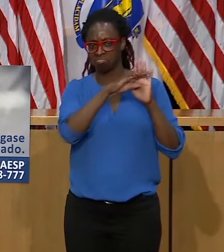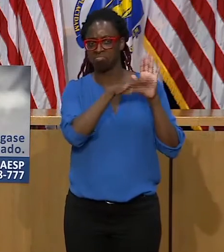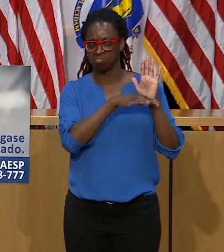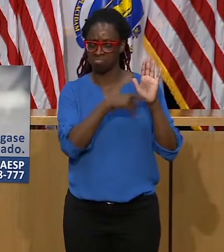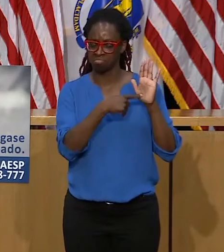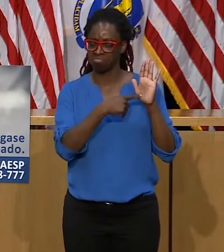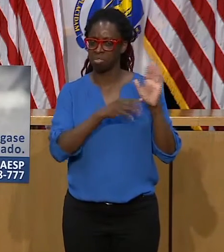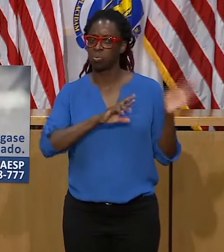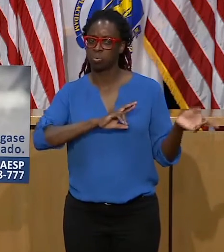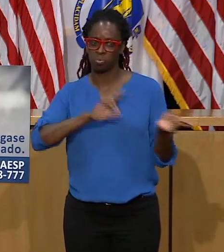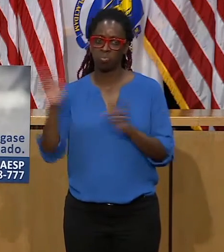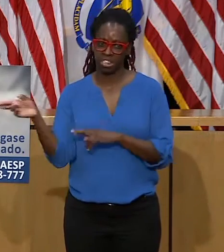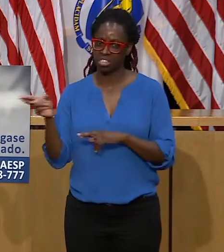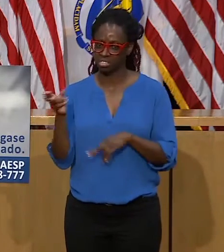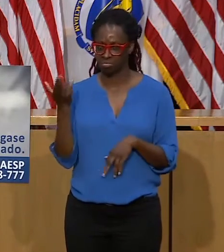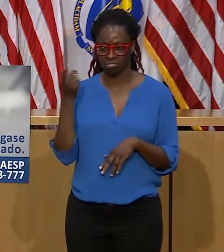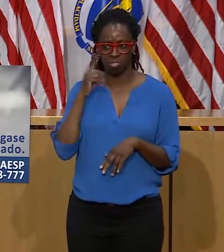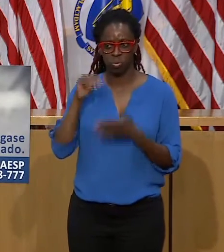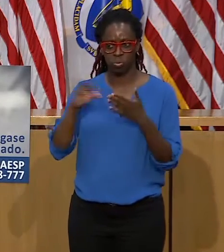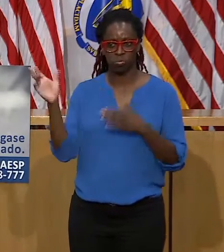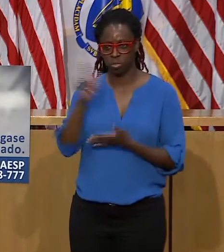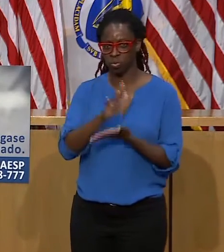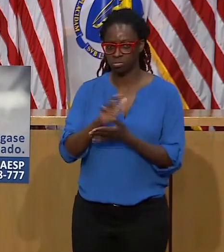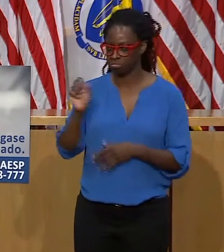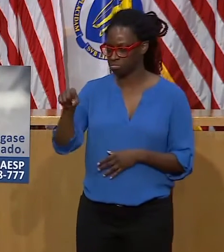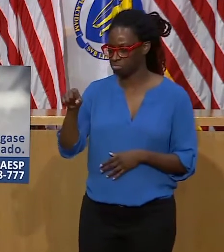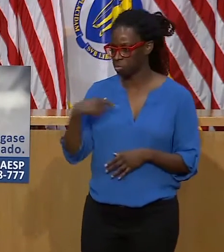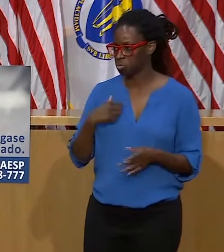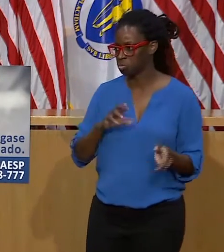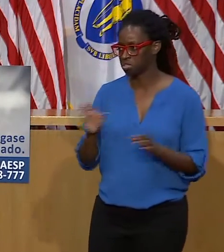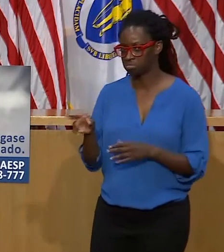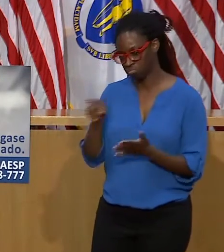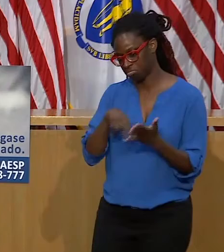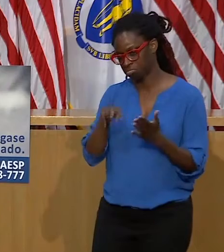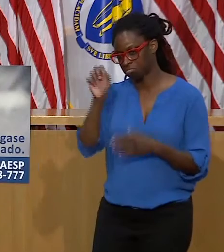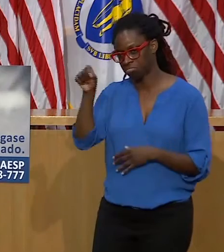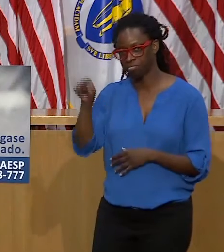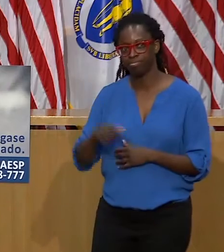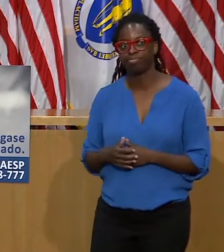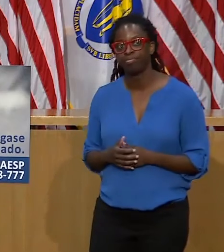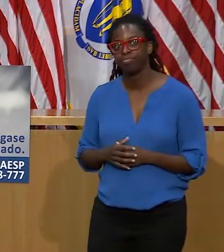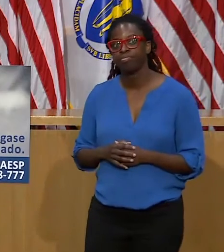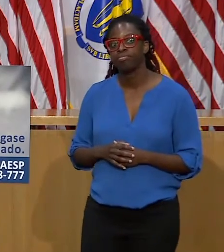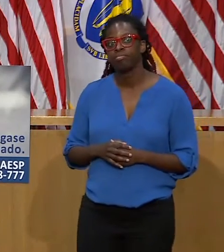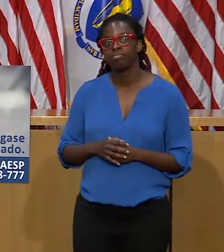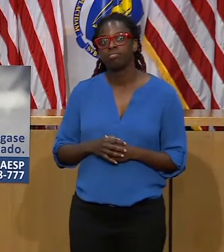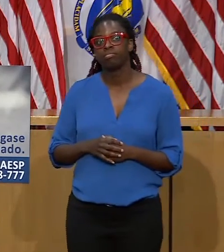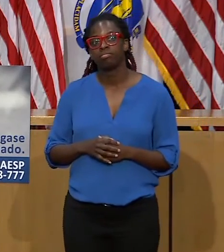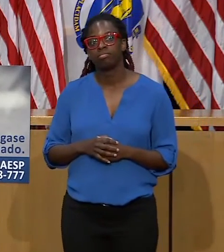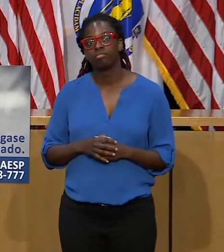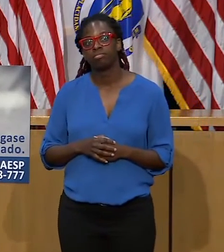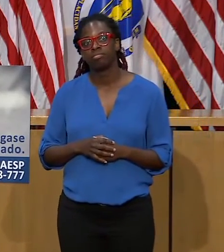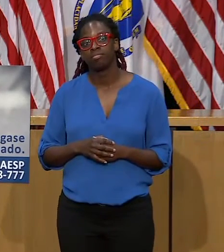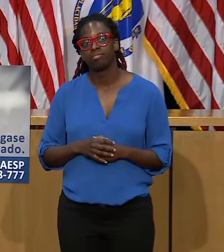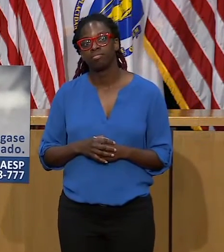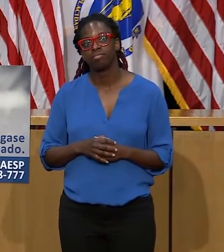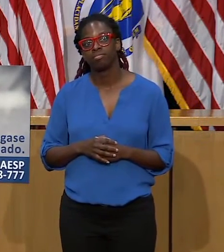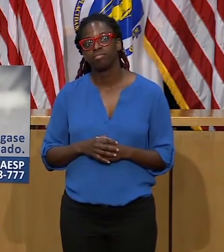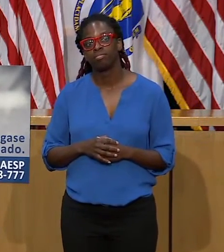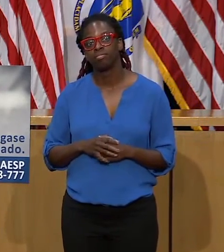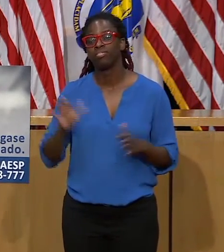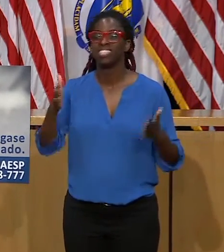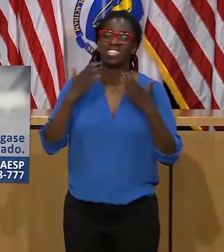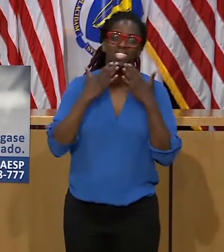sense. Thank you to the administration, the working group, and the members of the Department of Elementary and Secondary